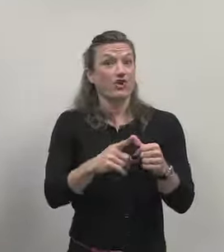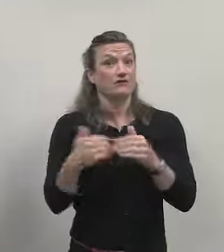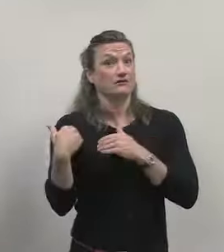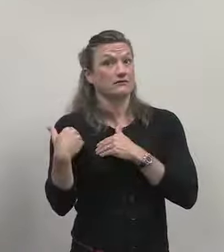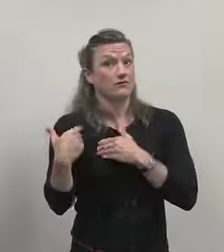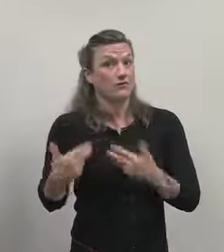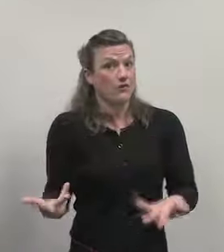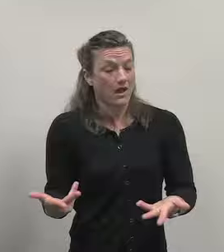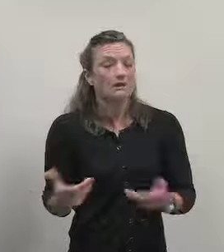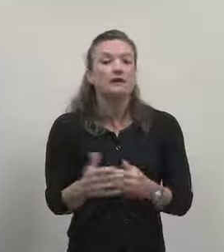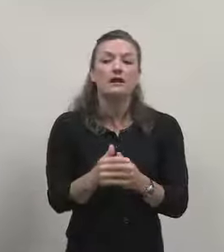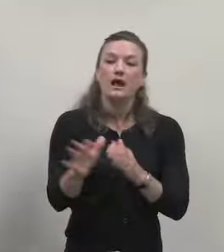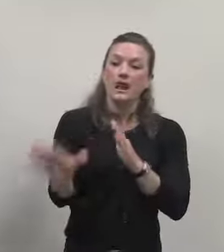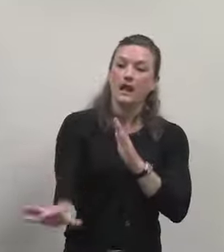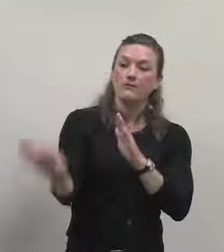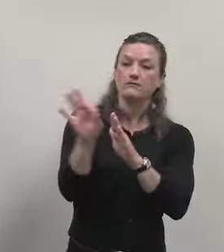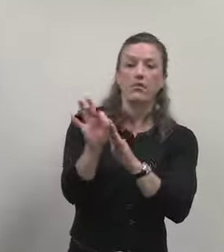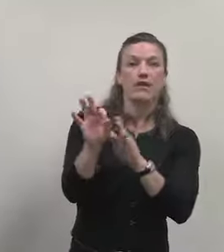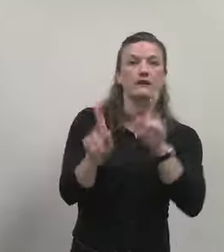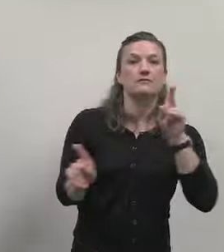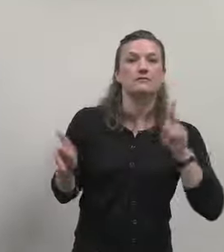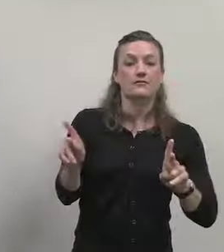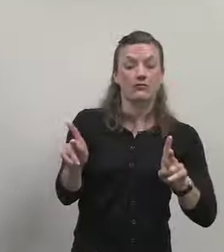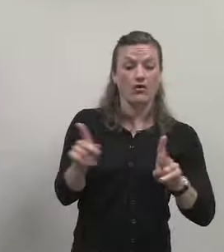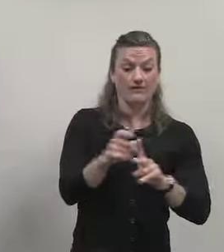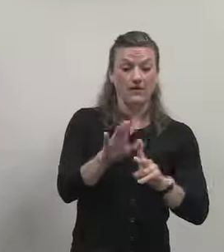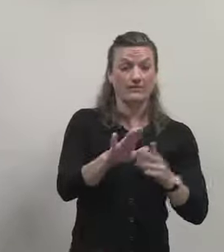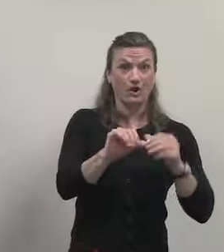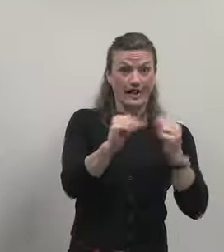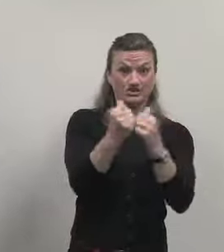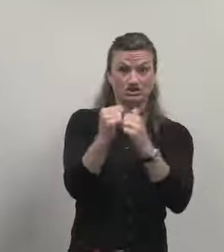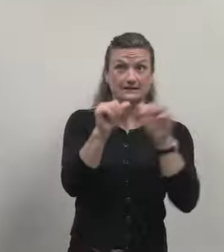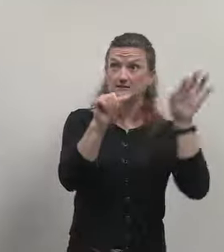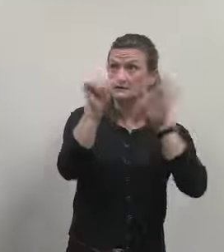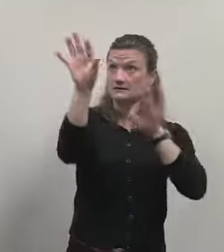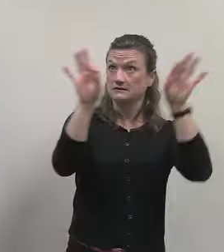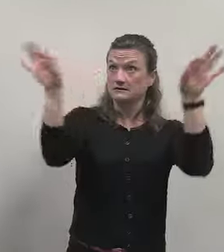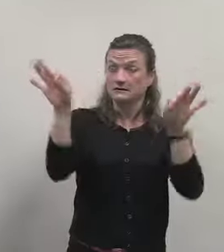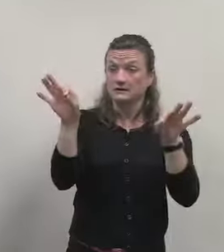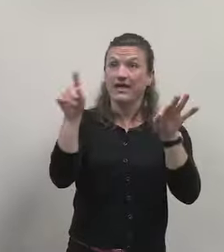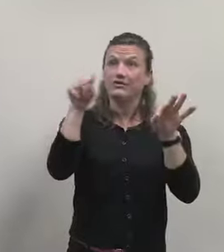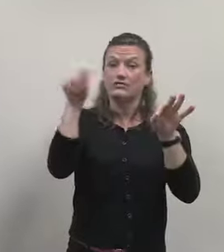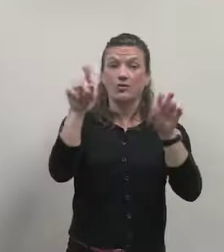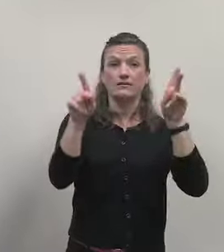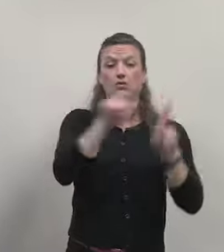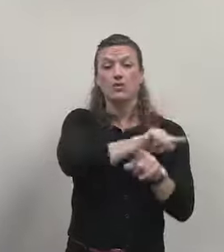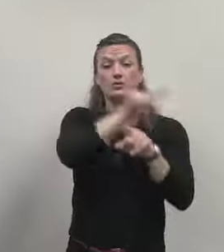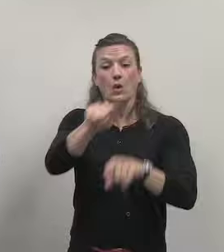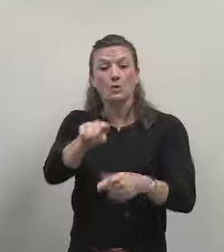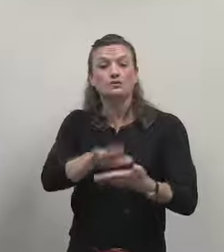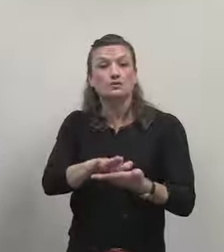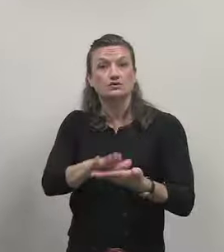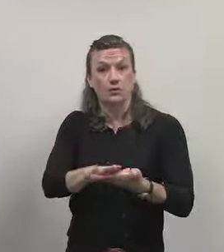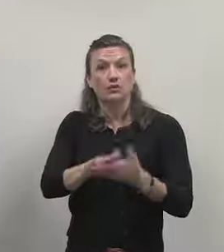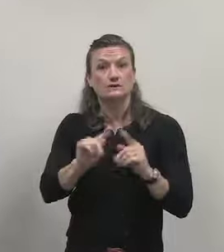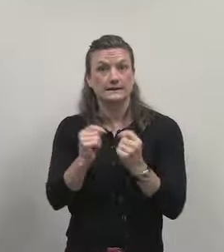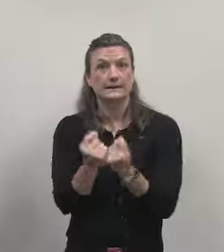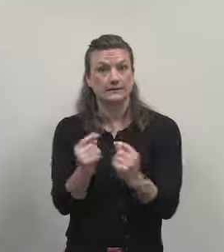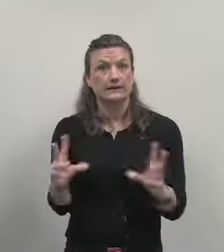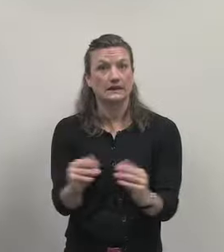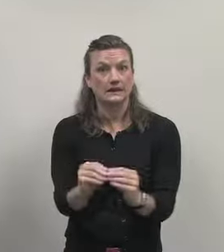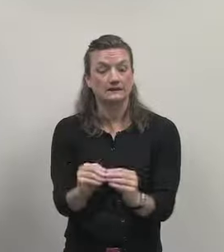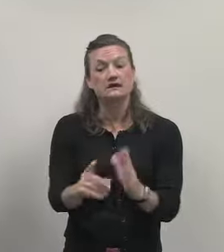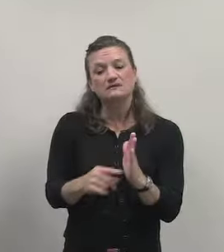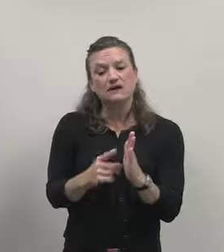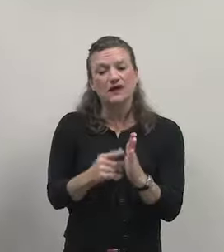is to go ahead and appoint people from their agencies that will come to the school level teams. Sometimes in